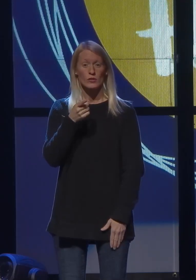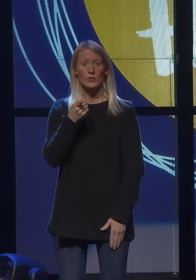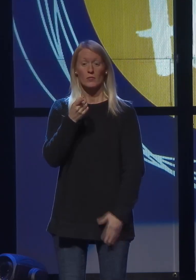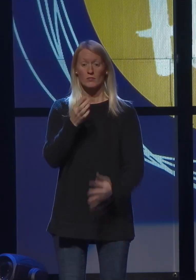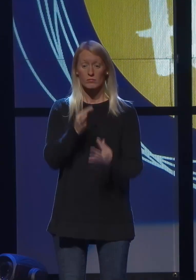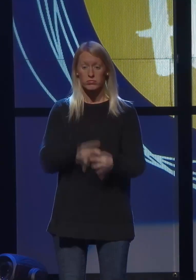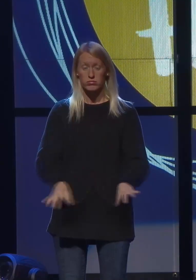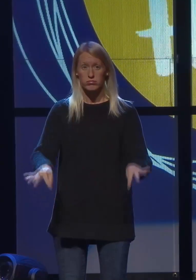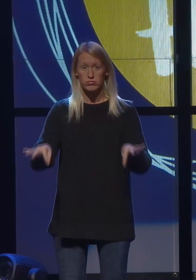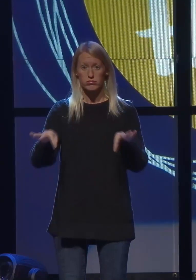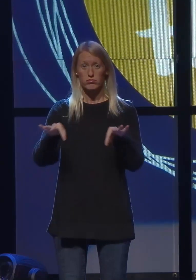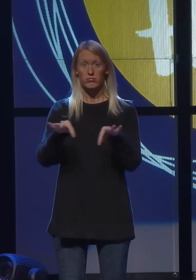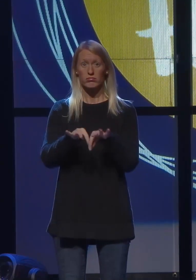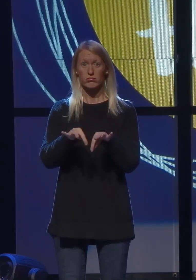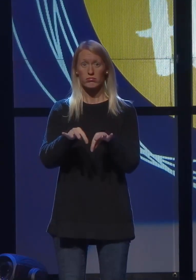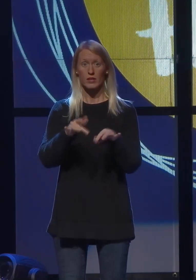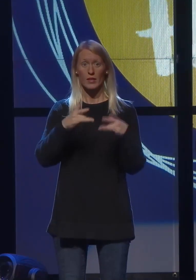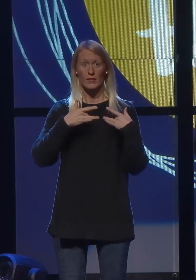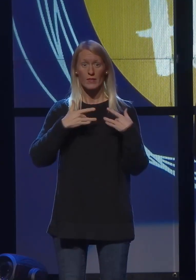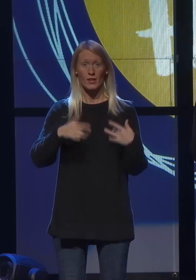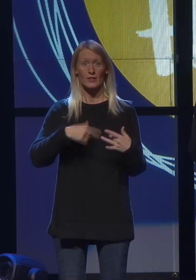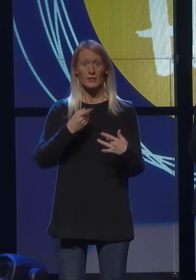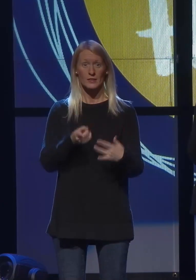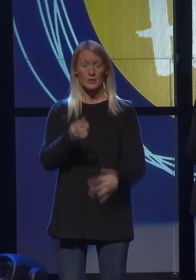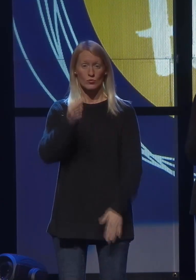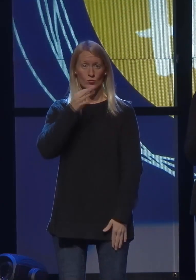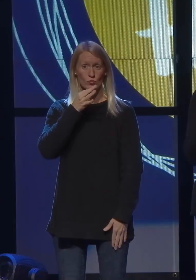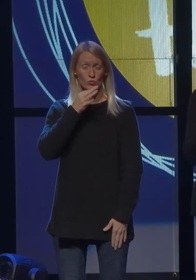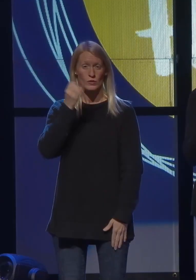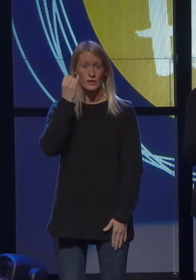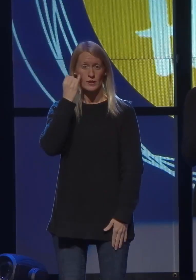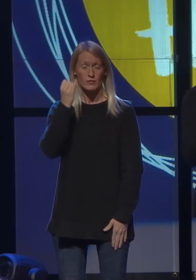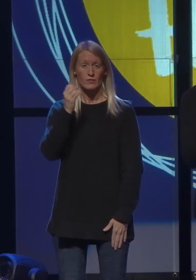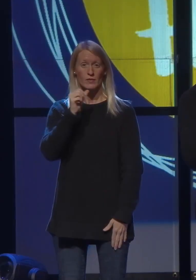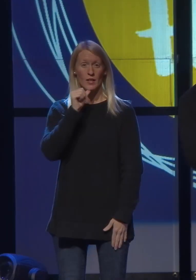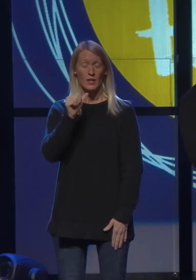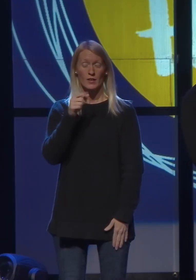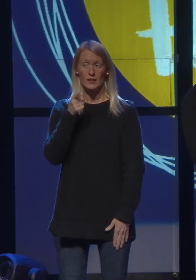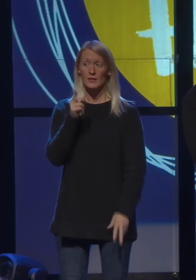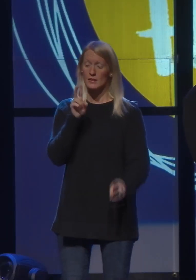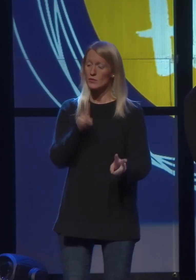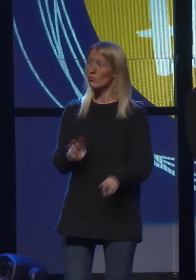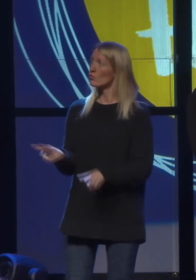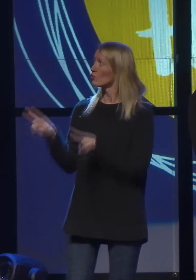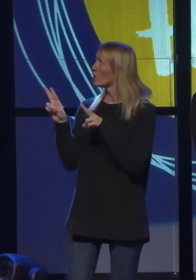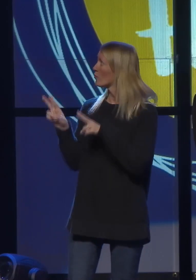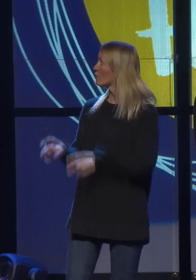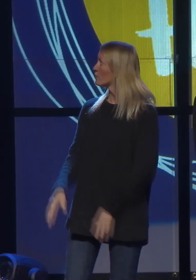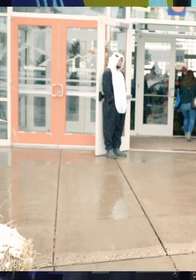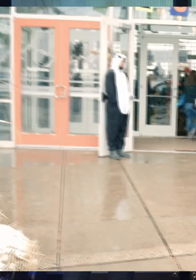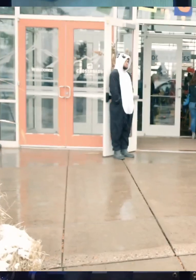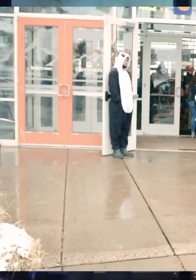is coming up. And if not, why don't you take a second with me and check out this video.